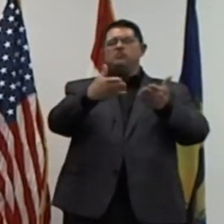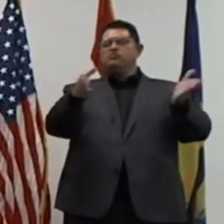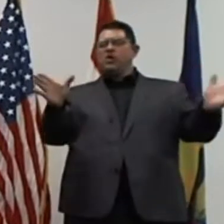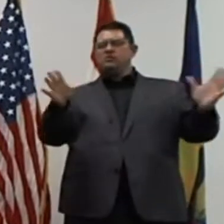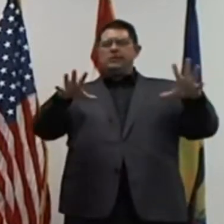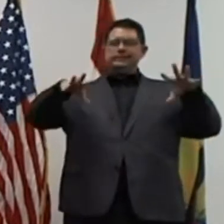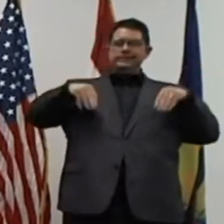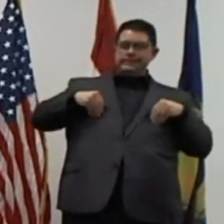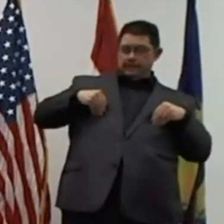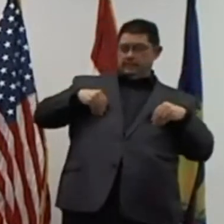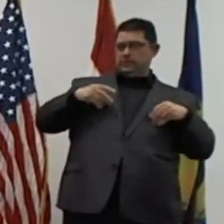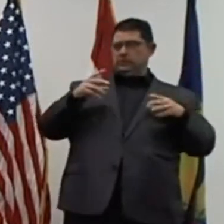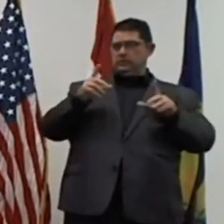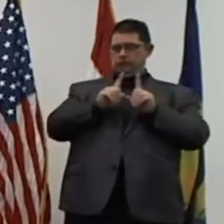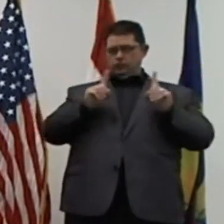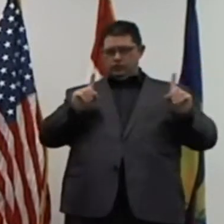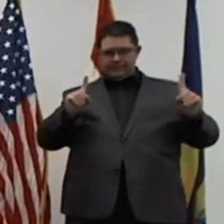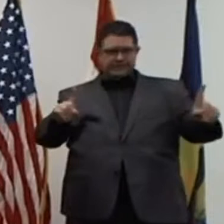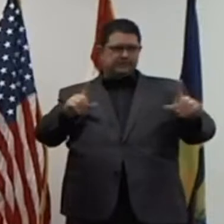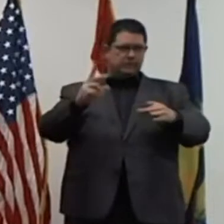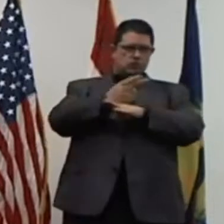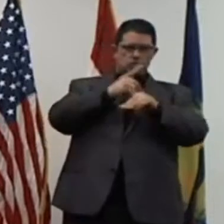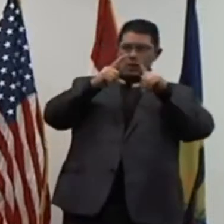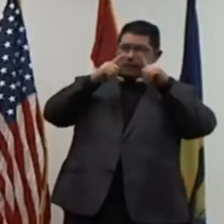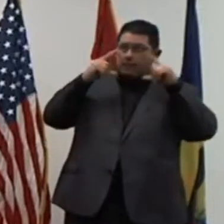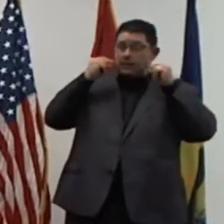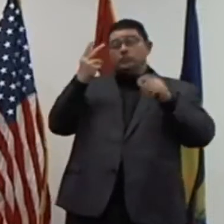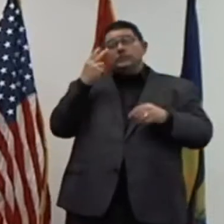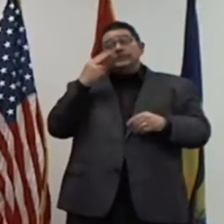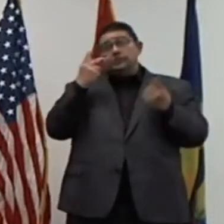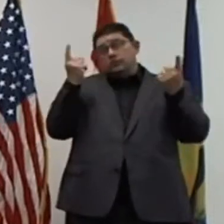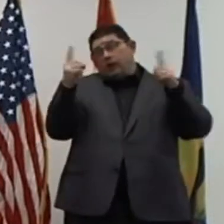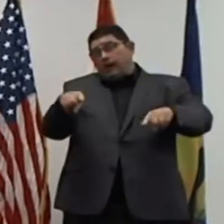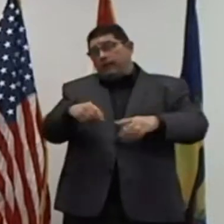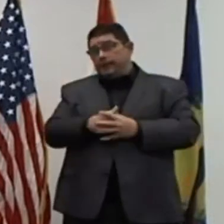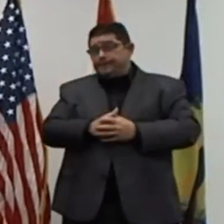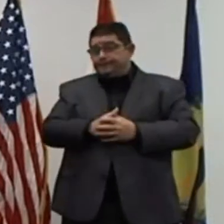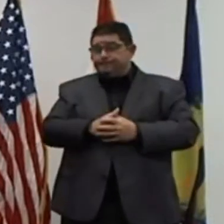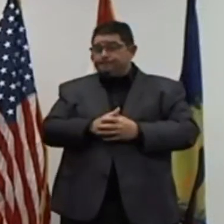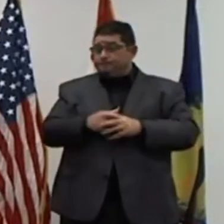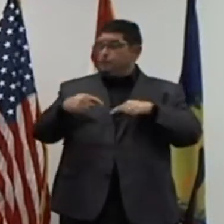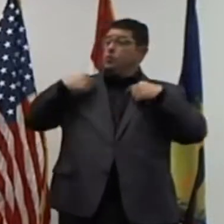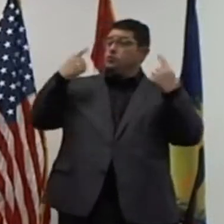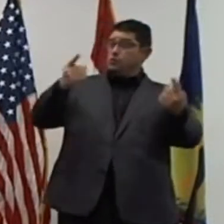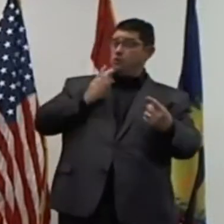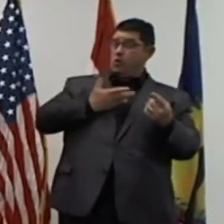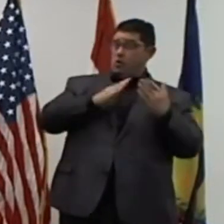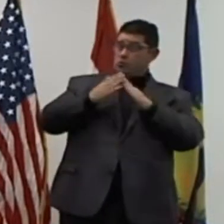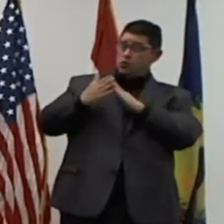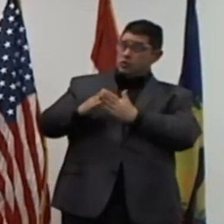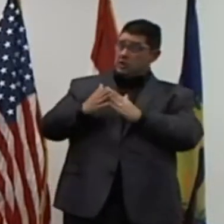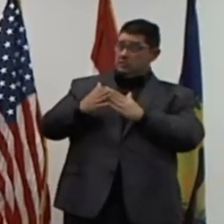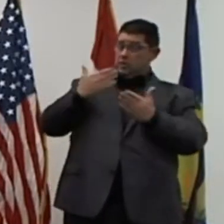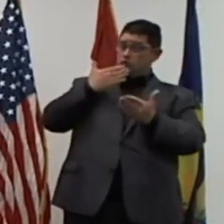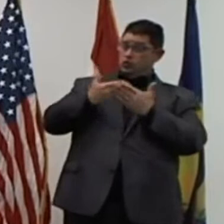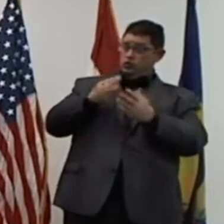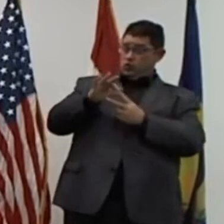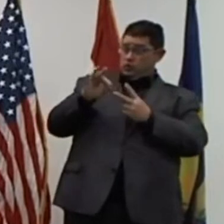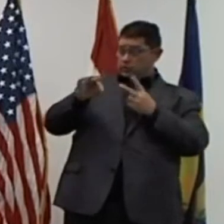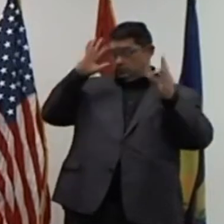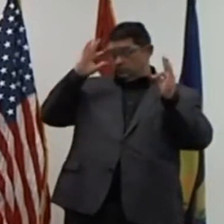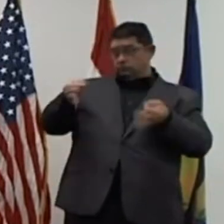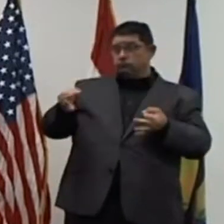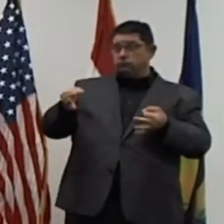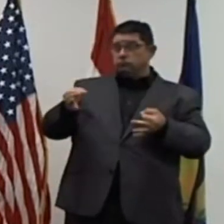widespread acceptance of social distancing. We see what can happen. But so far our community has made very good choices, and we